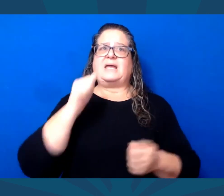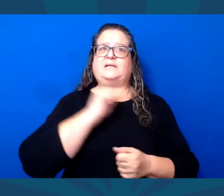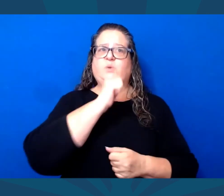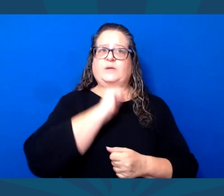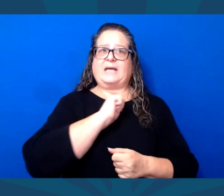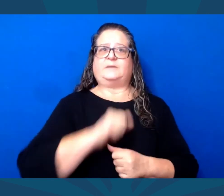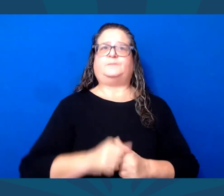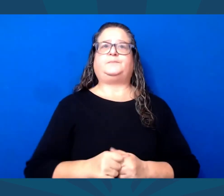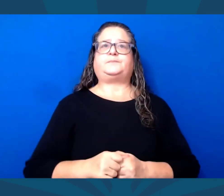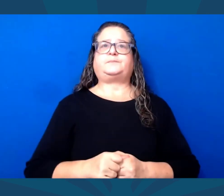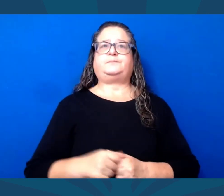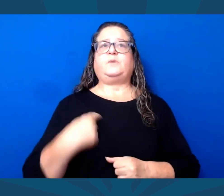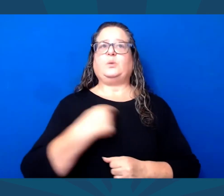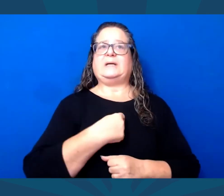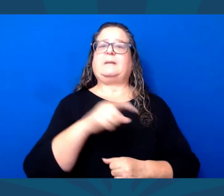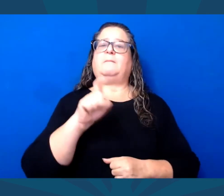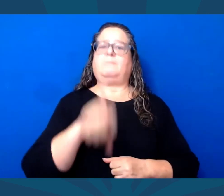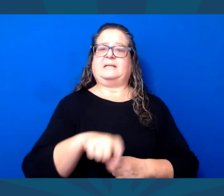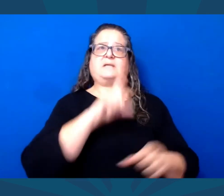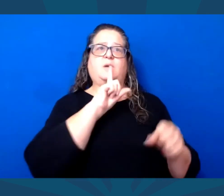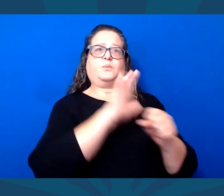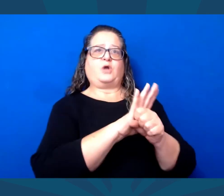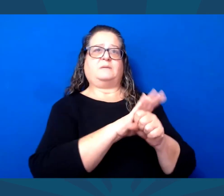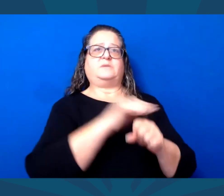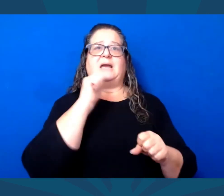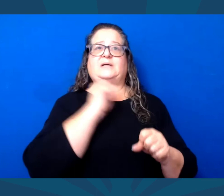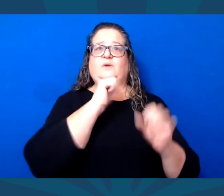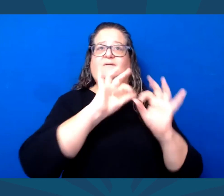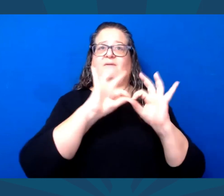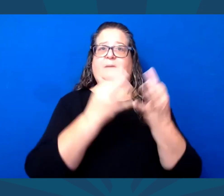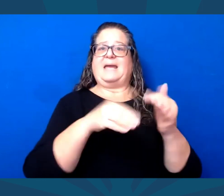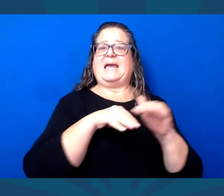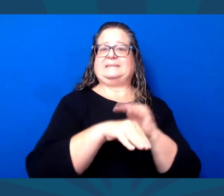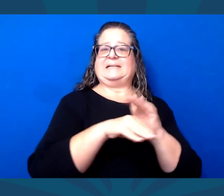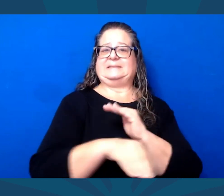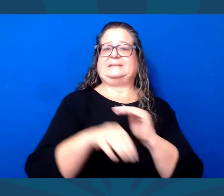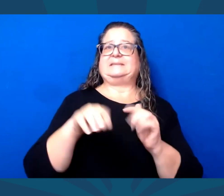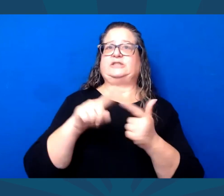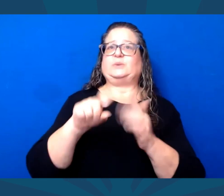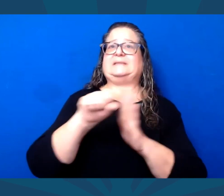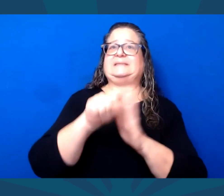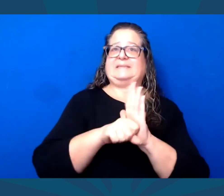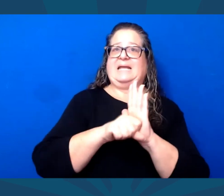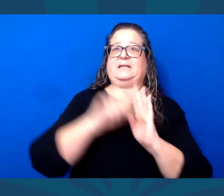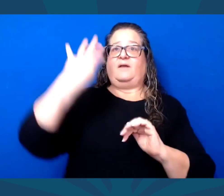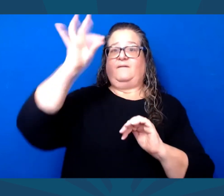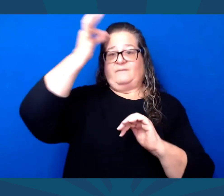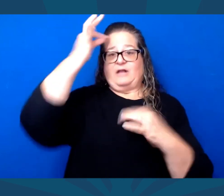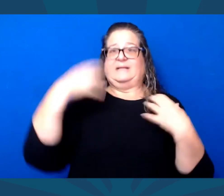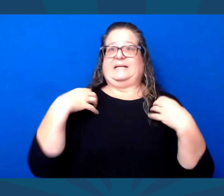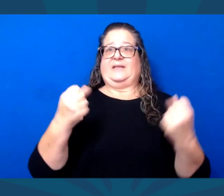than 14,000 youth in foster care in Arizona. We must ensure